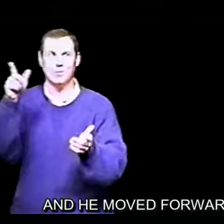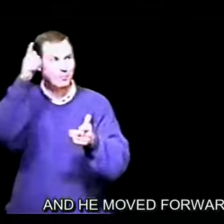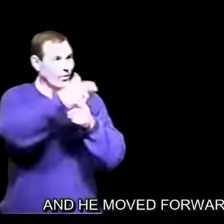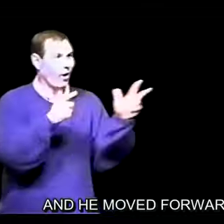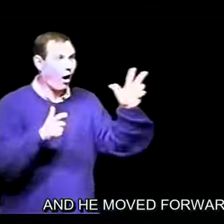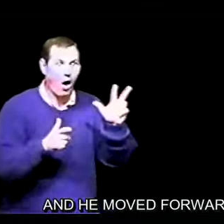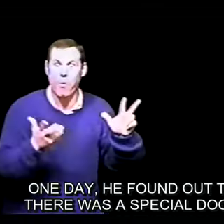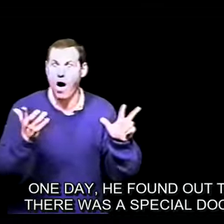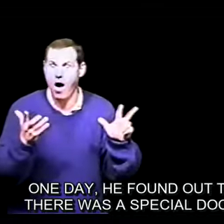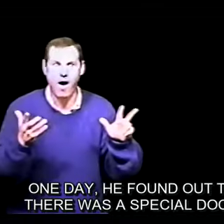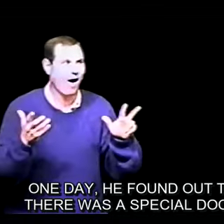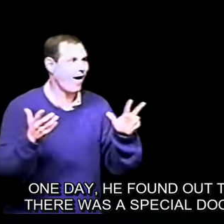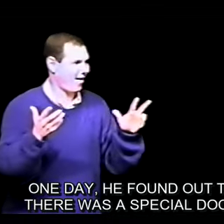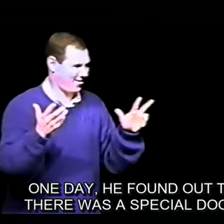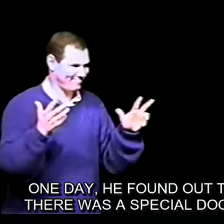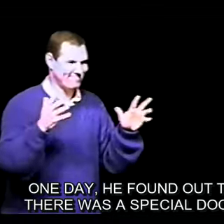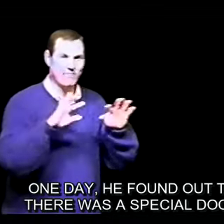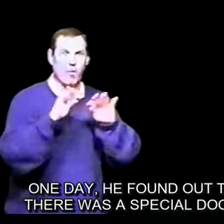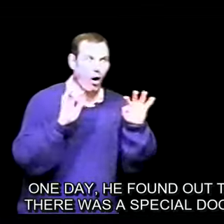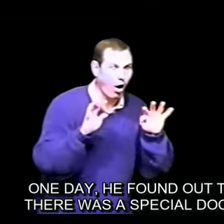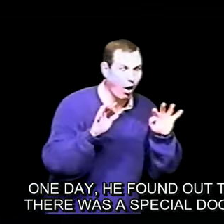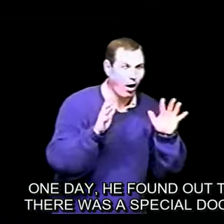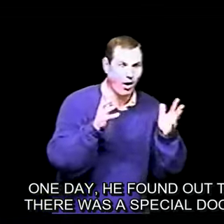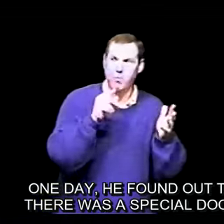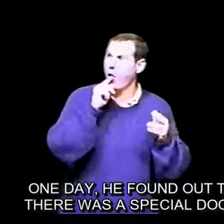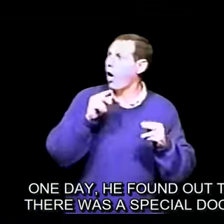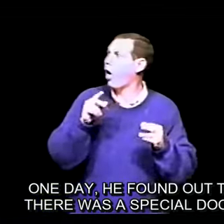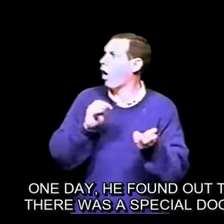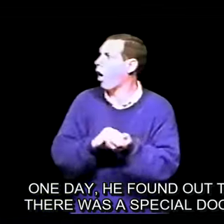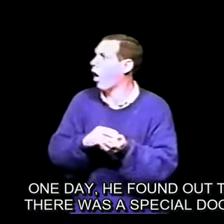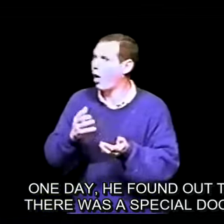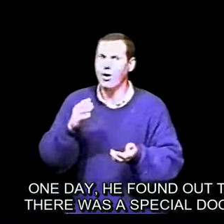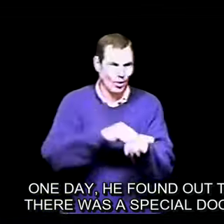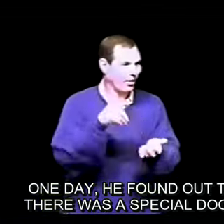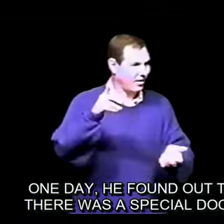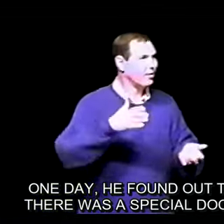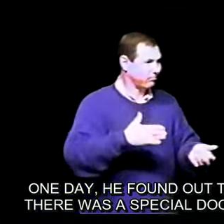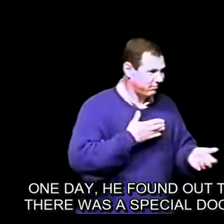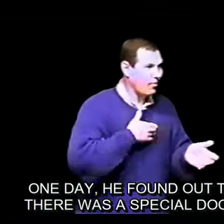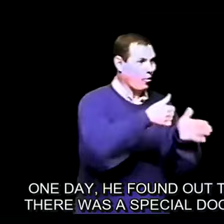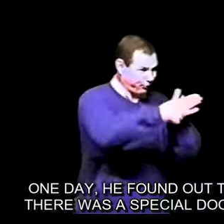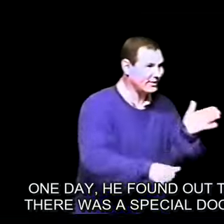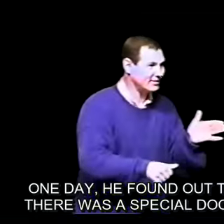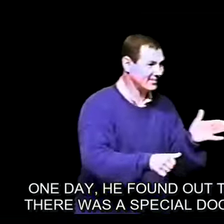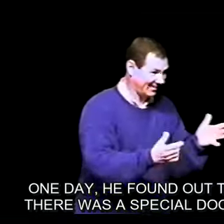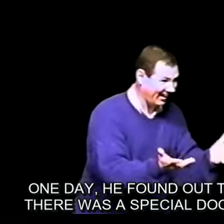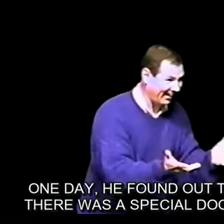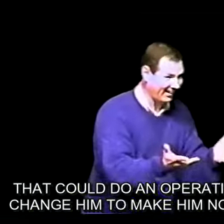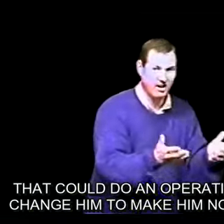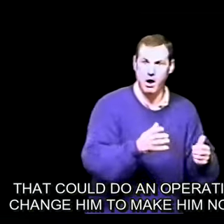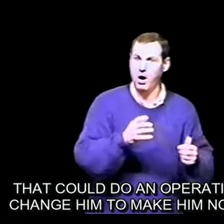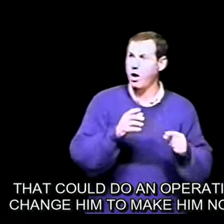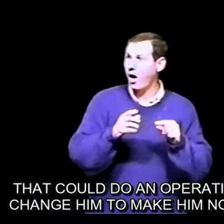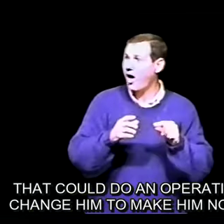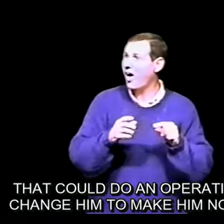One day, he found out that there was a special doctor that could do an